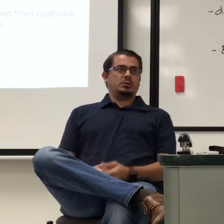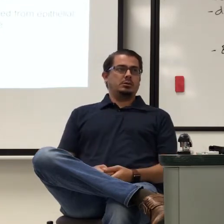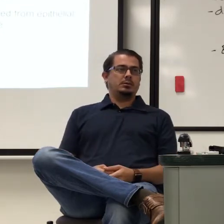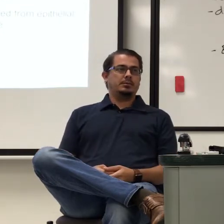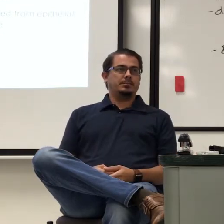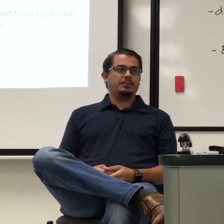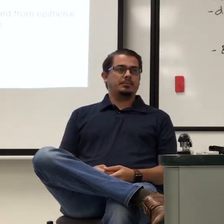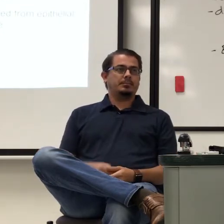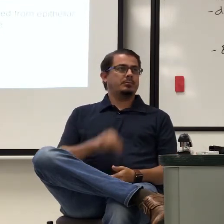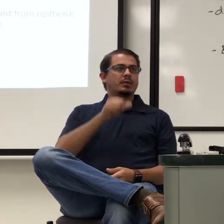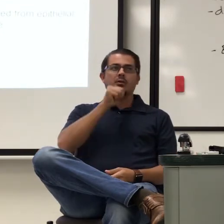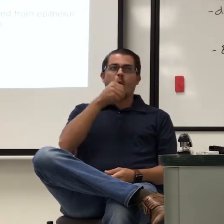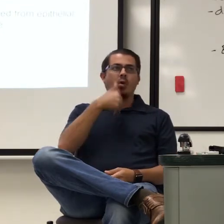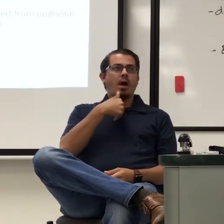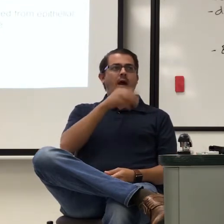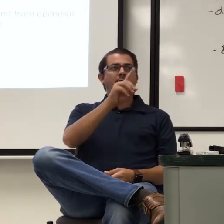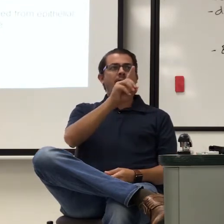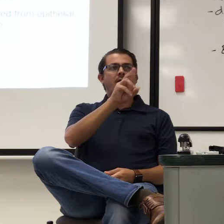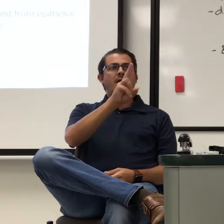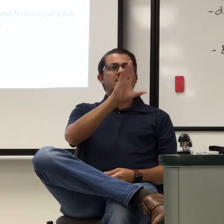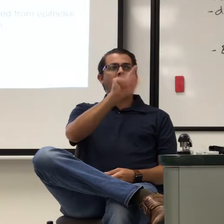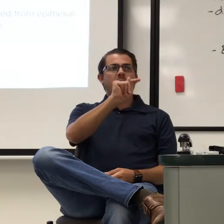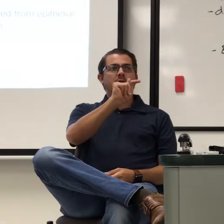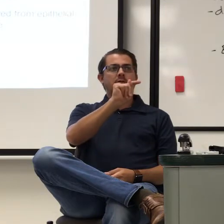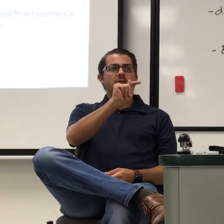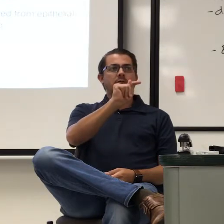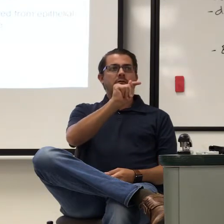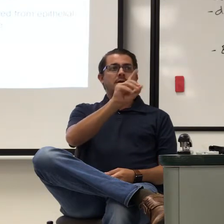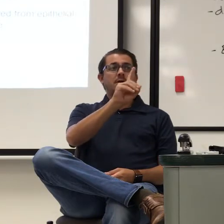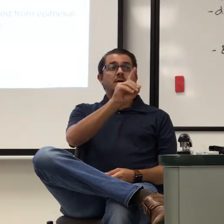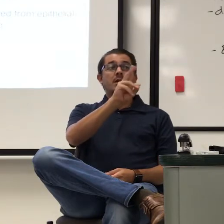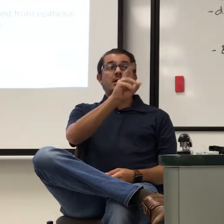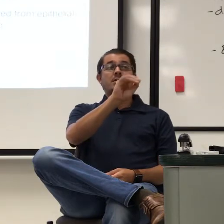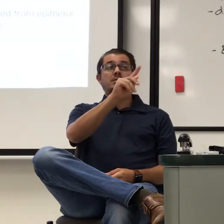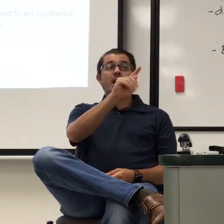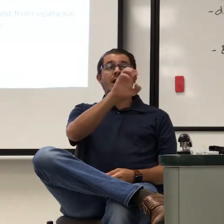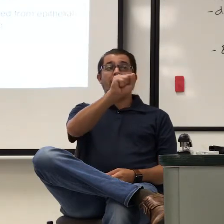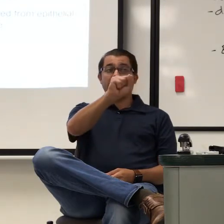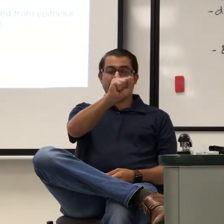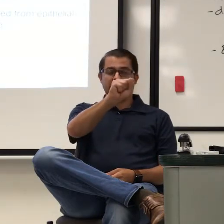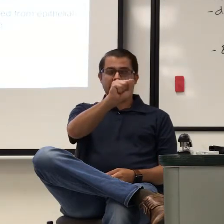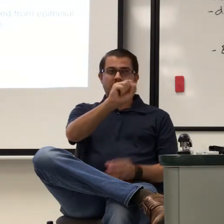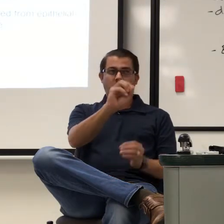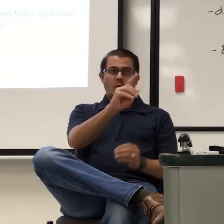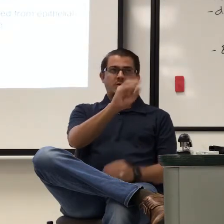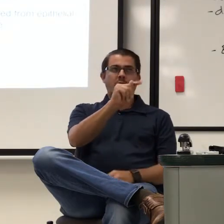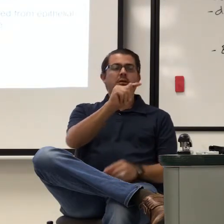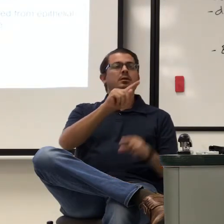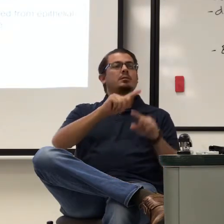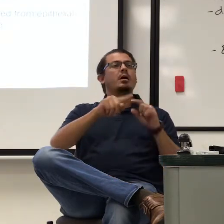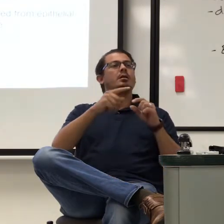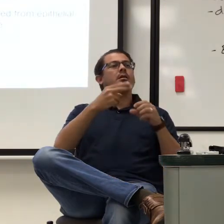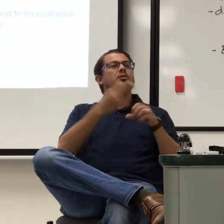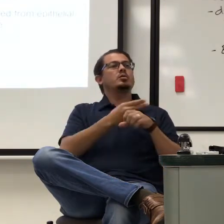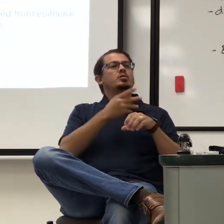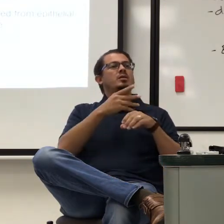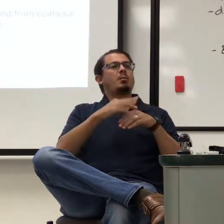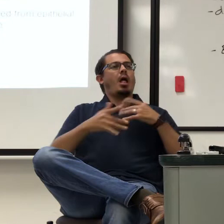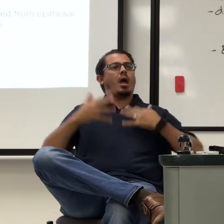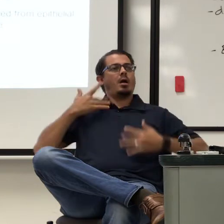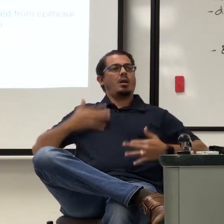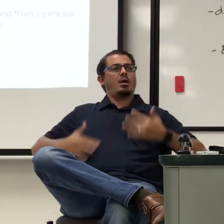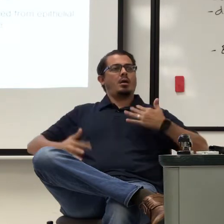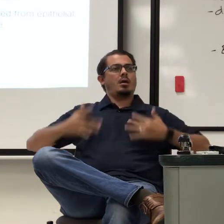And they don't have a duct. They're ductless. But they do use the capillaries. They use the bloodstream.